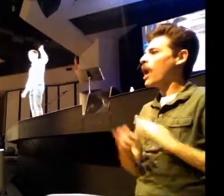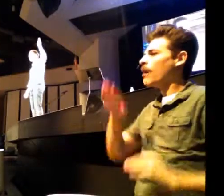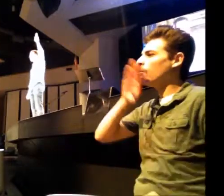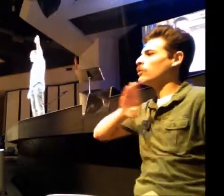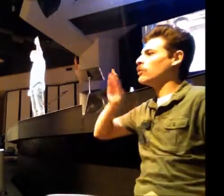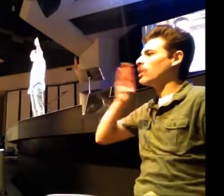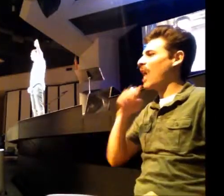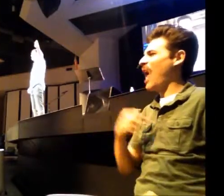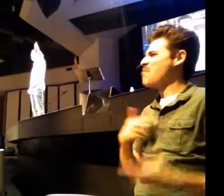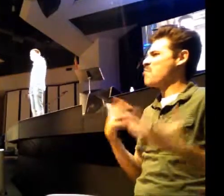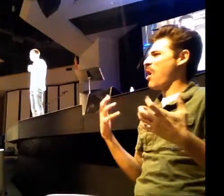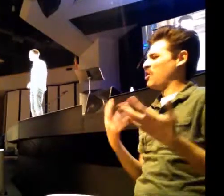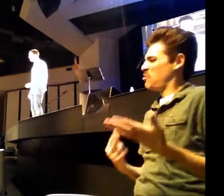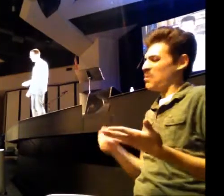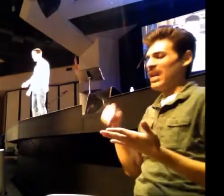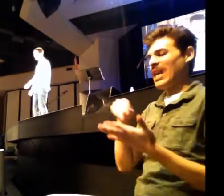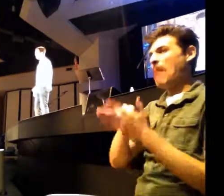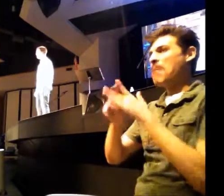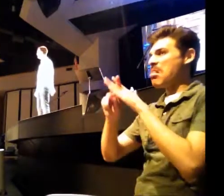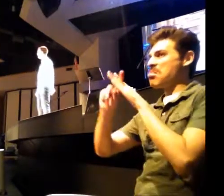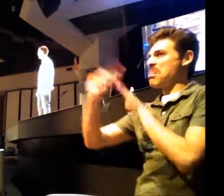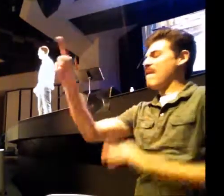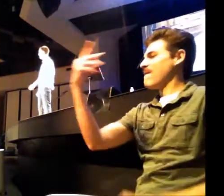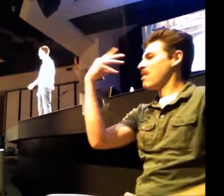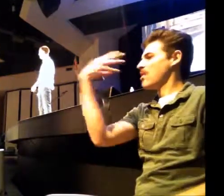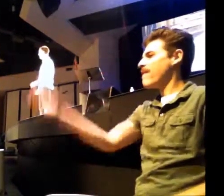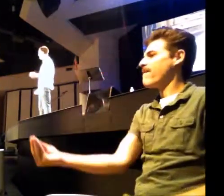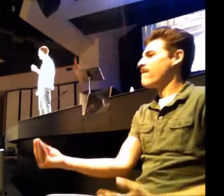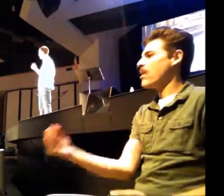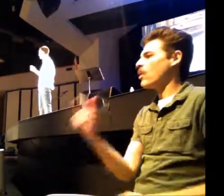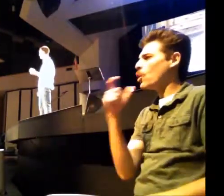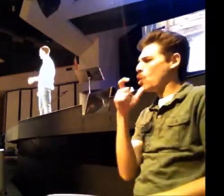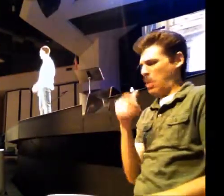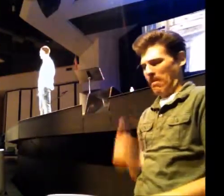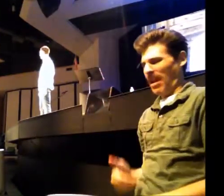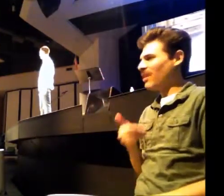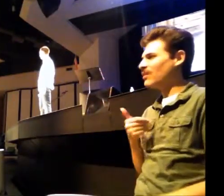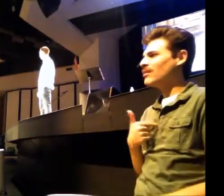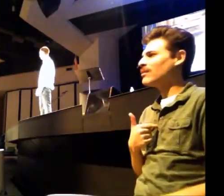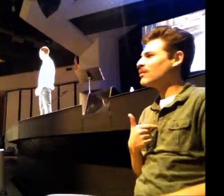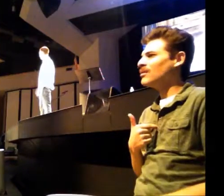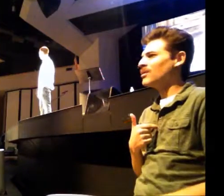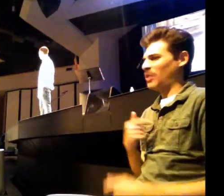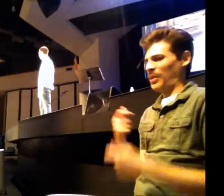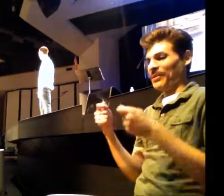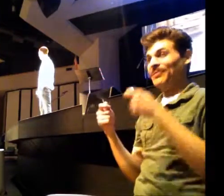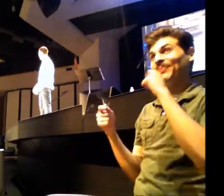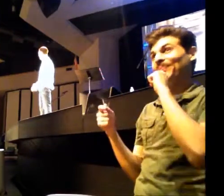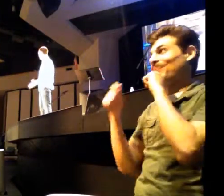up and walk out of the room. Because who am I even be there? Why am I doing this?